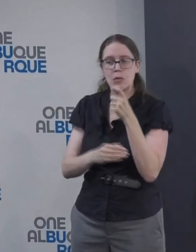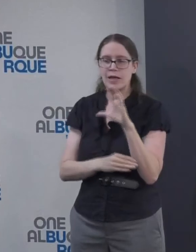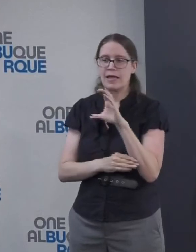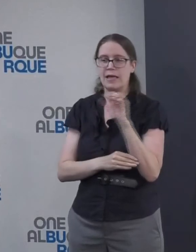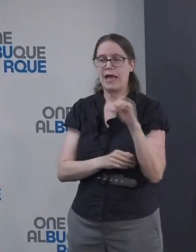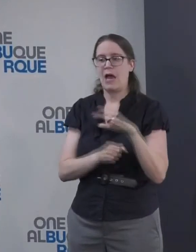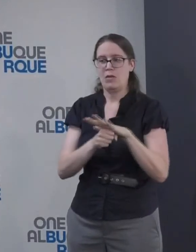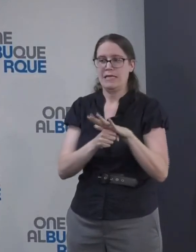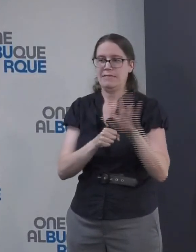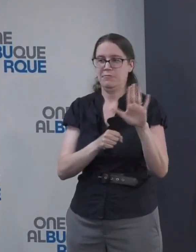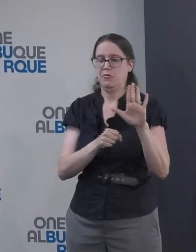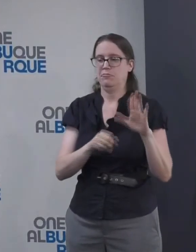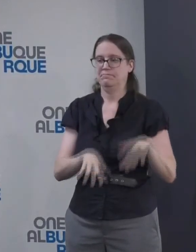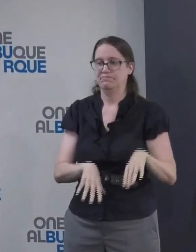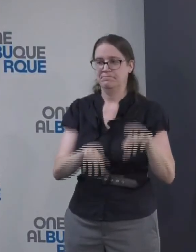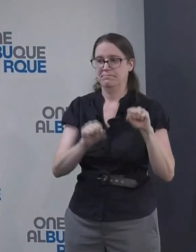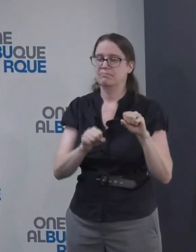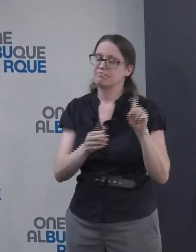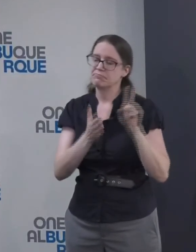that all was put together.